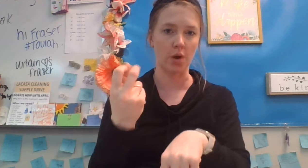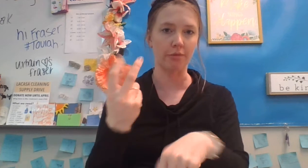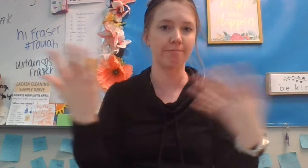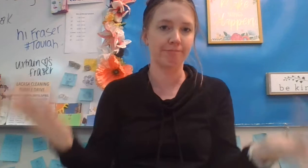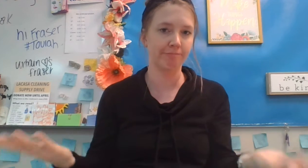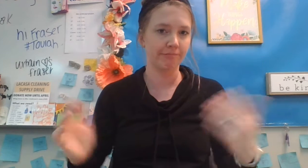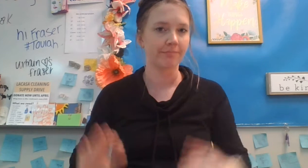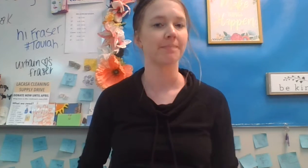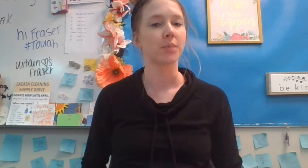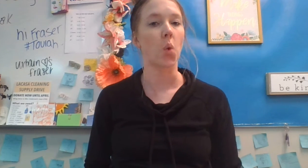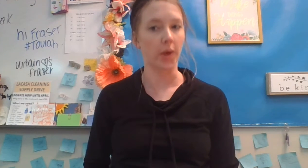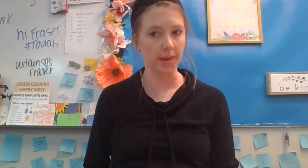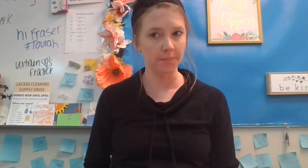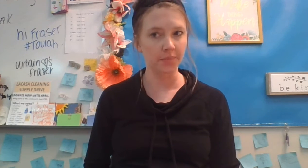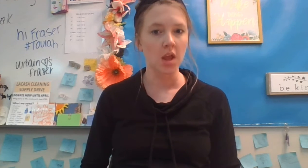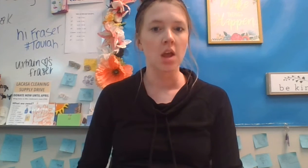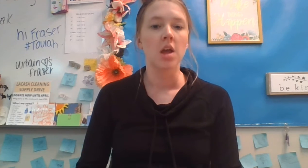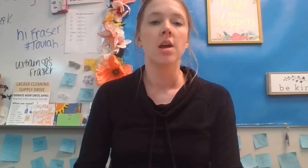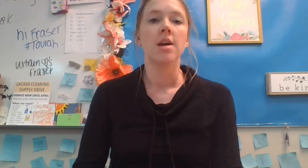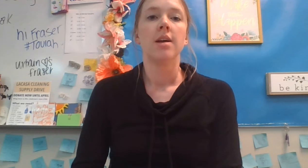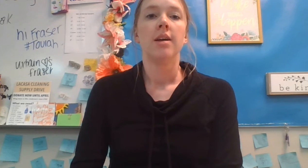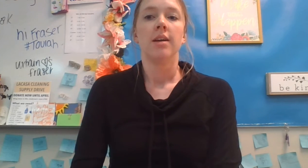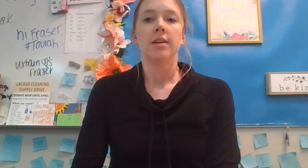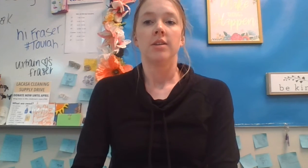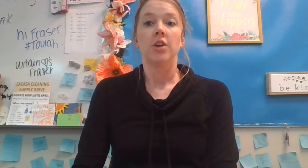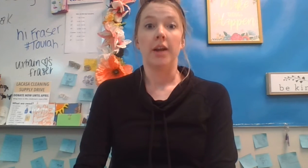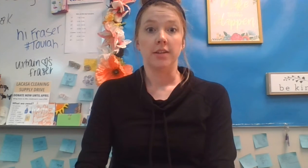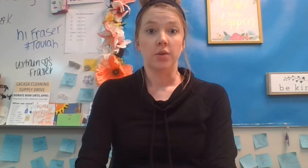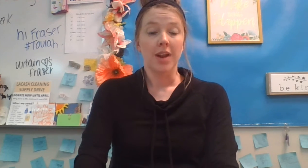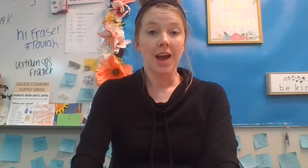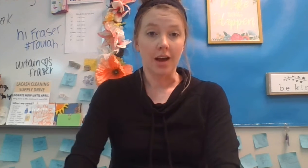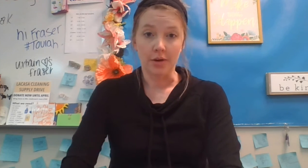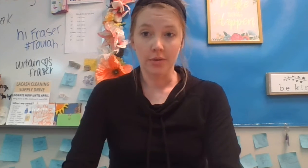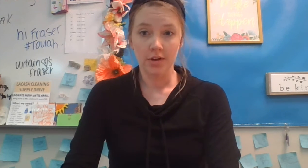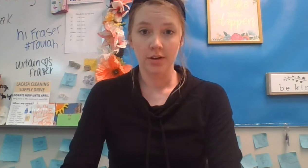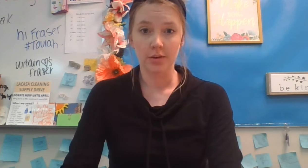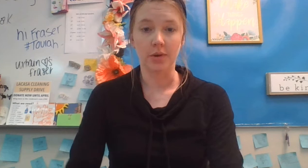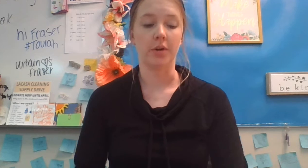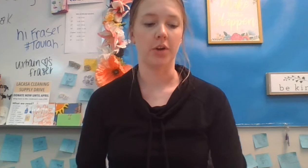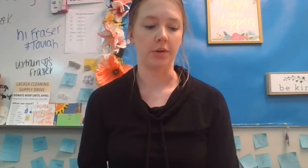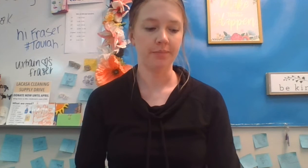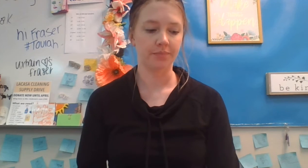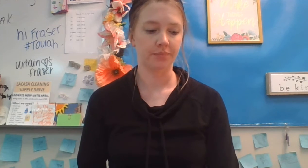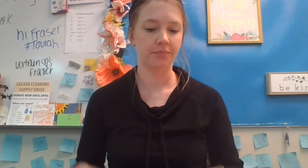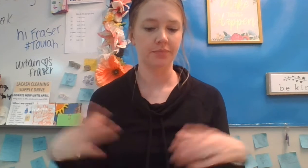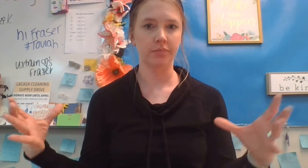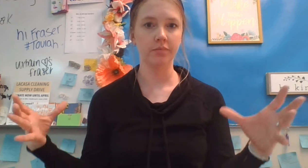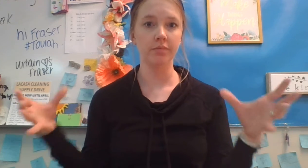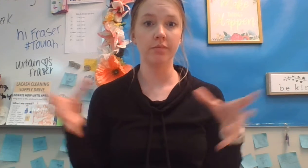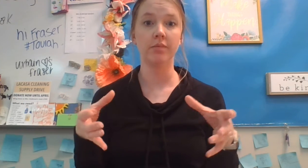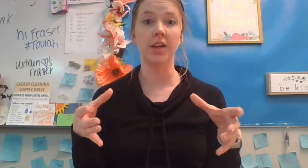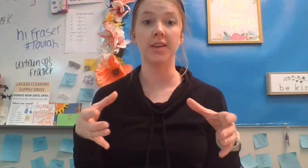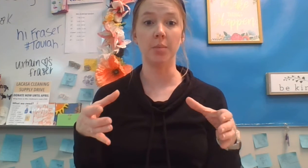12. Okay? All right, so now what I want you to do is get a